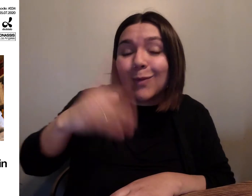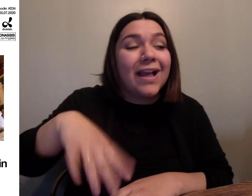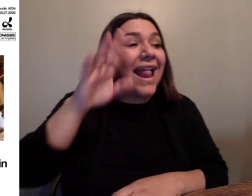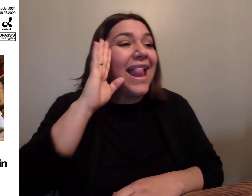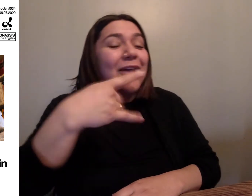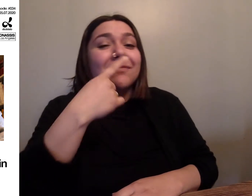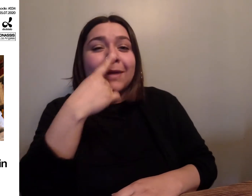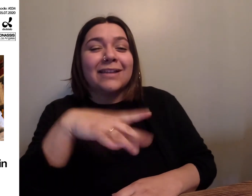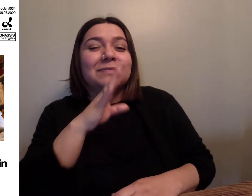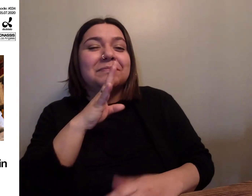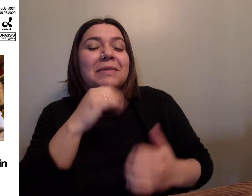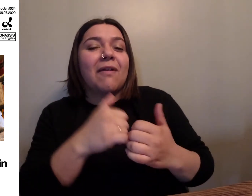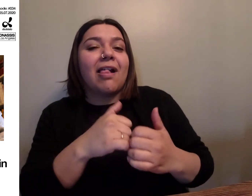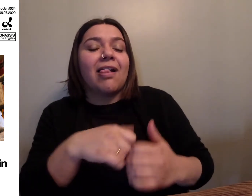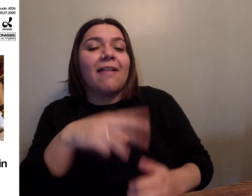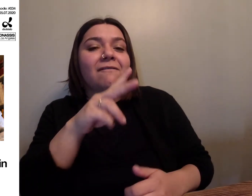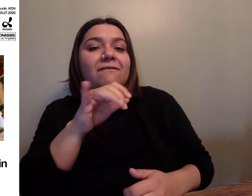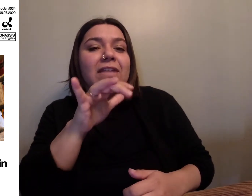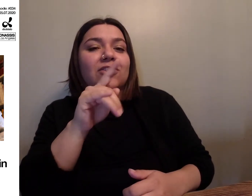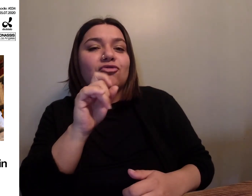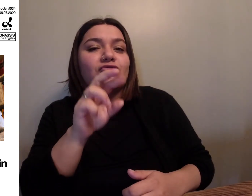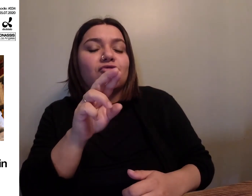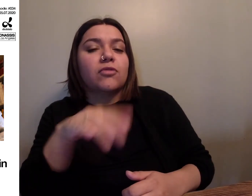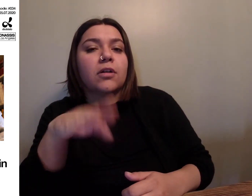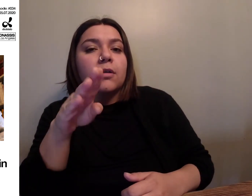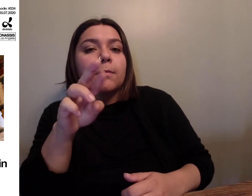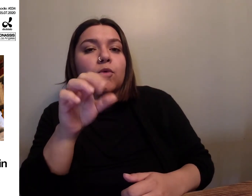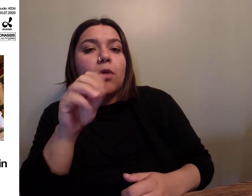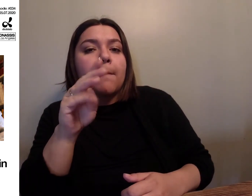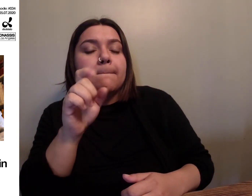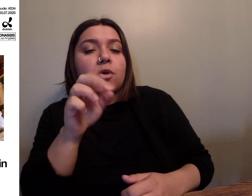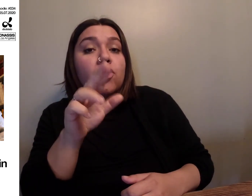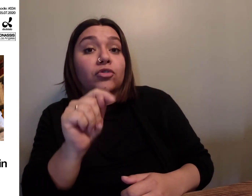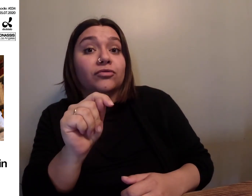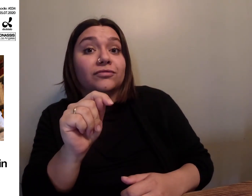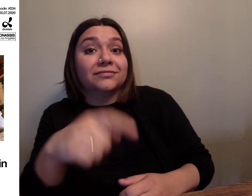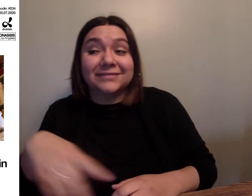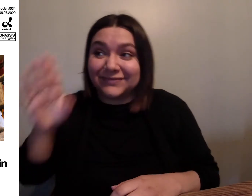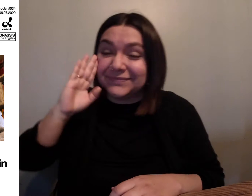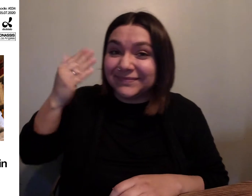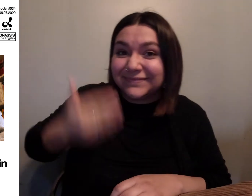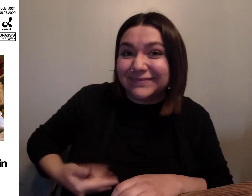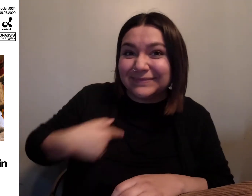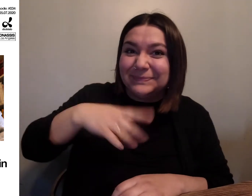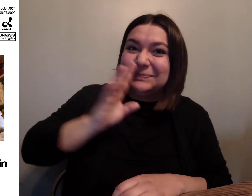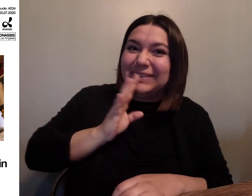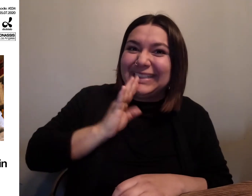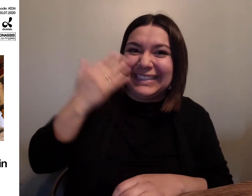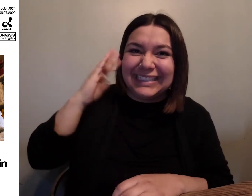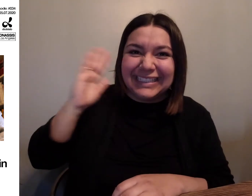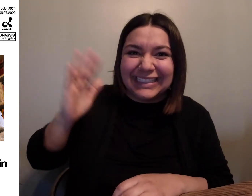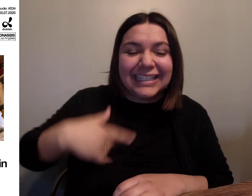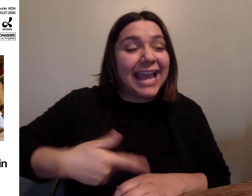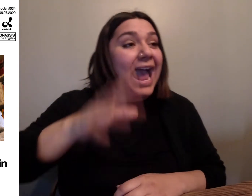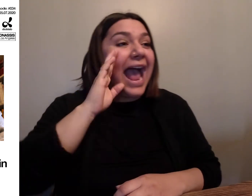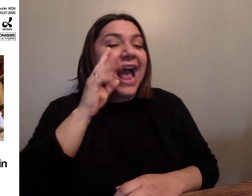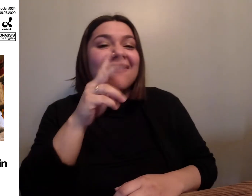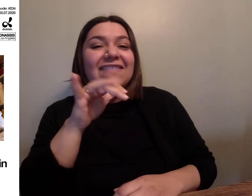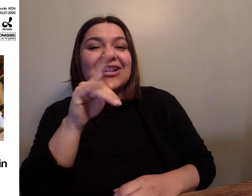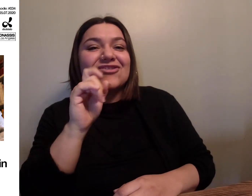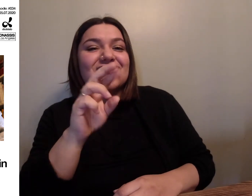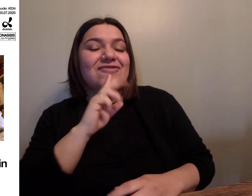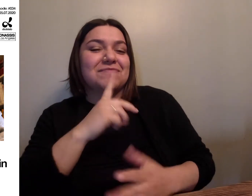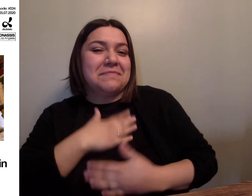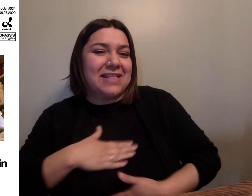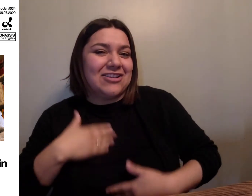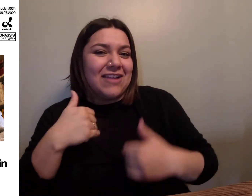Hello. Hello, could I please speak with Victor Brombert? I am speaking. Victor, it's such